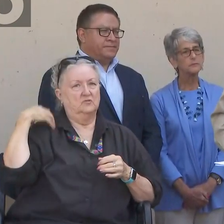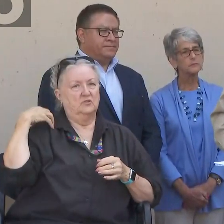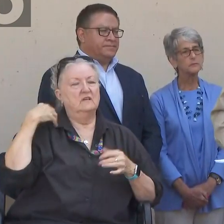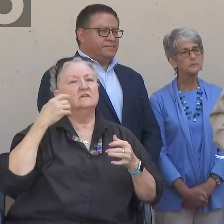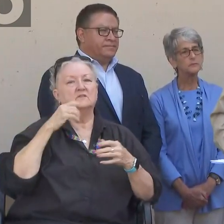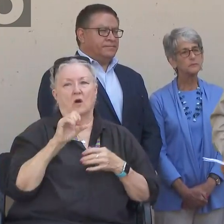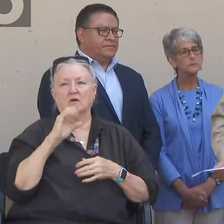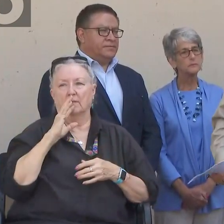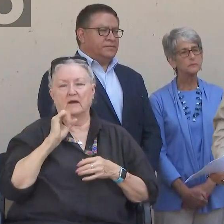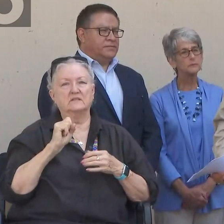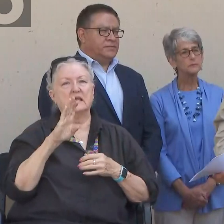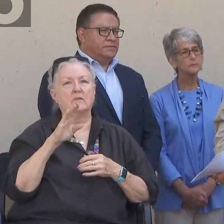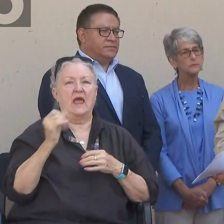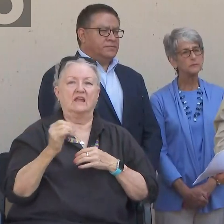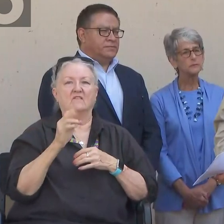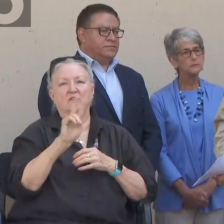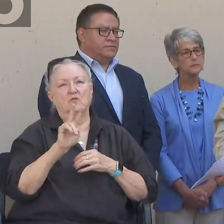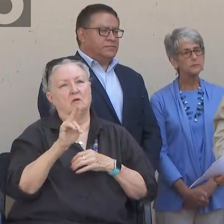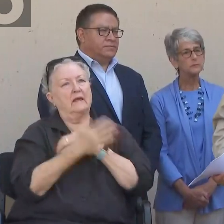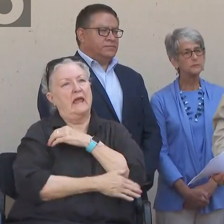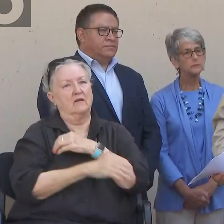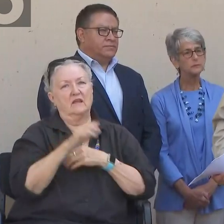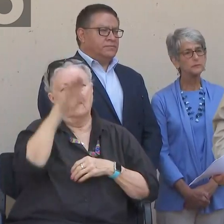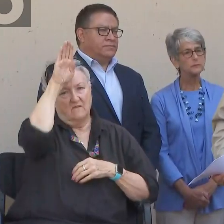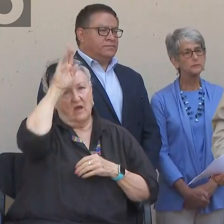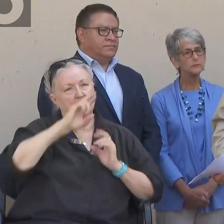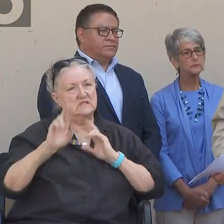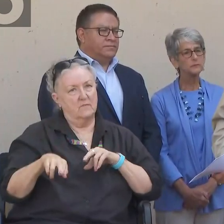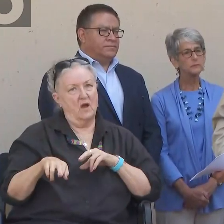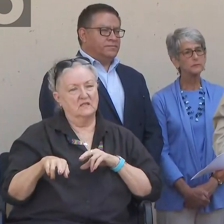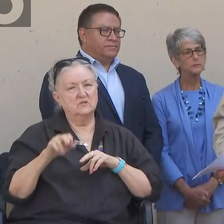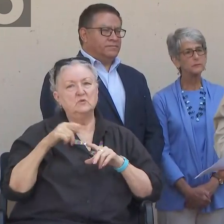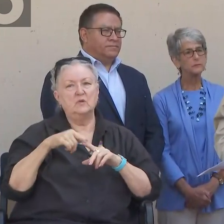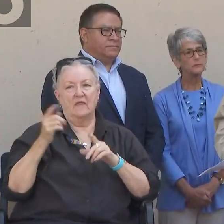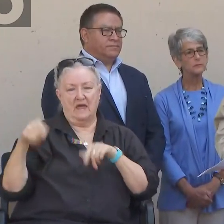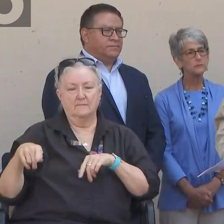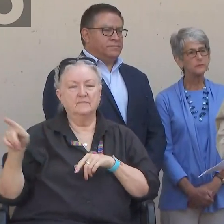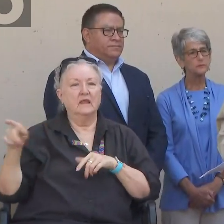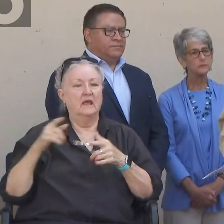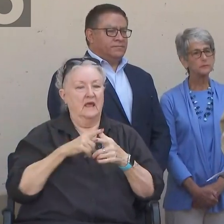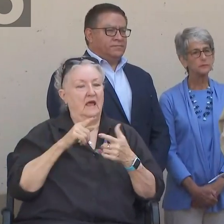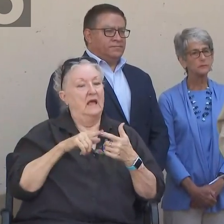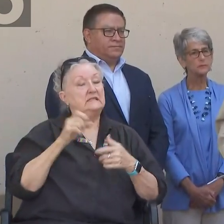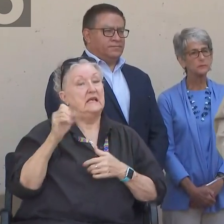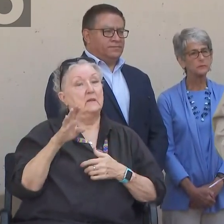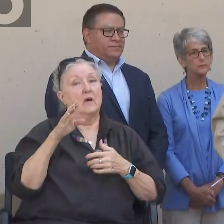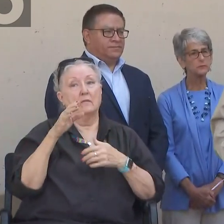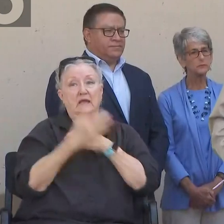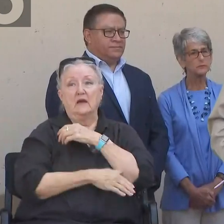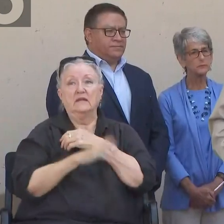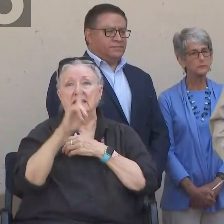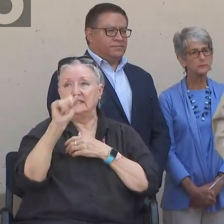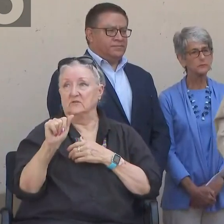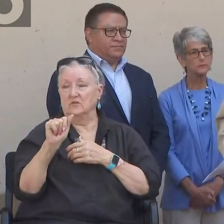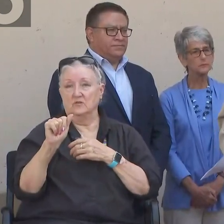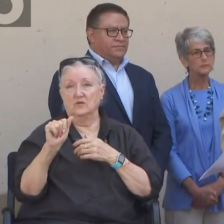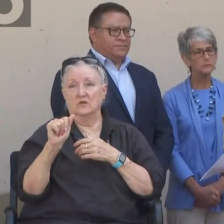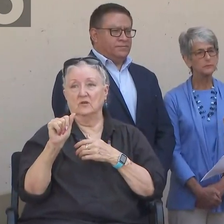Santa Barbara and Ventura County fire response to the incident. Our Santa Barbara County District Attorney will have